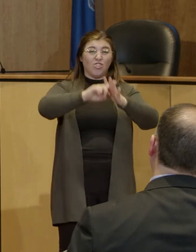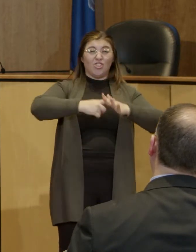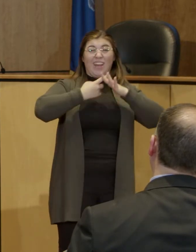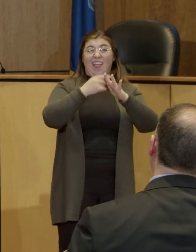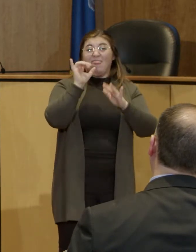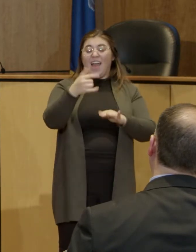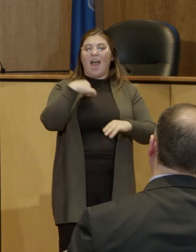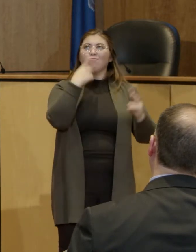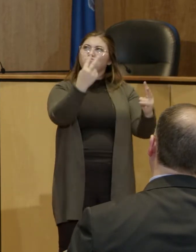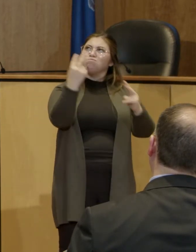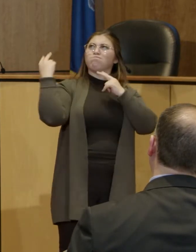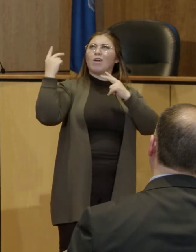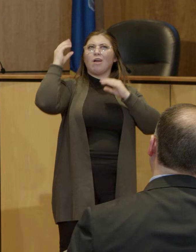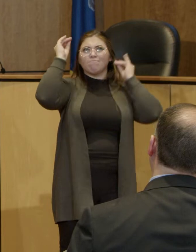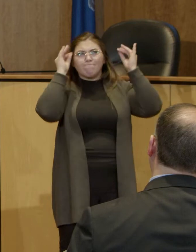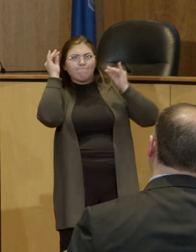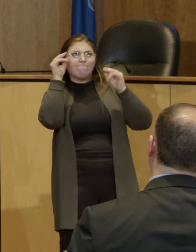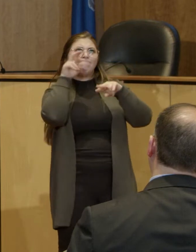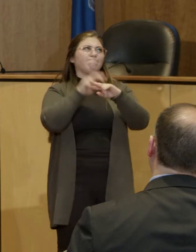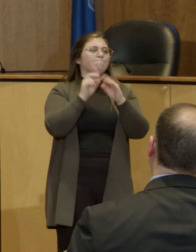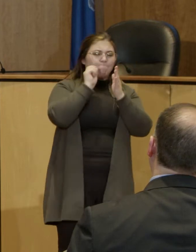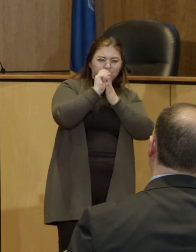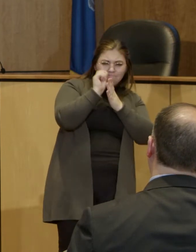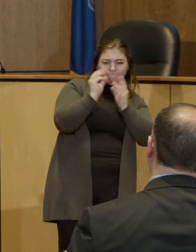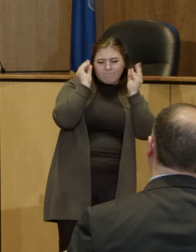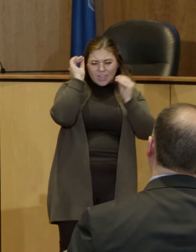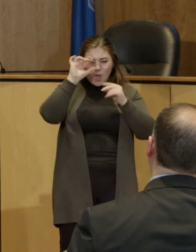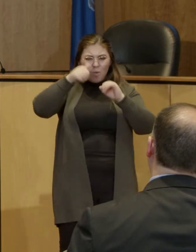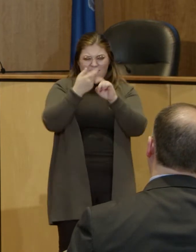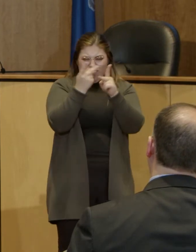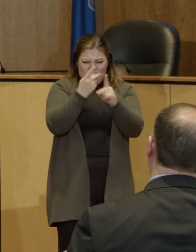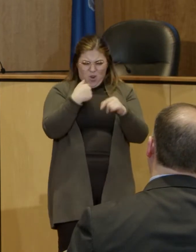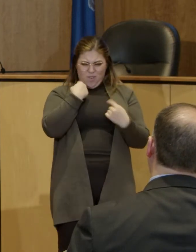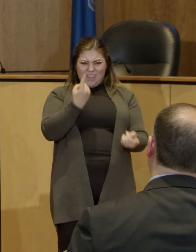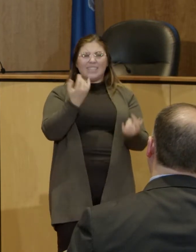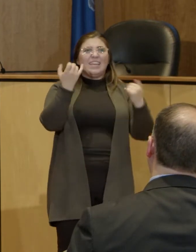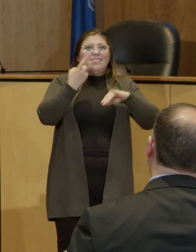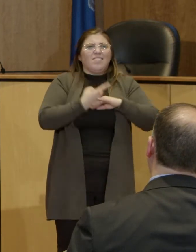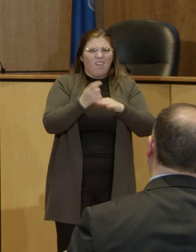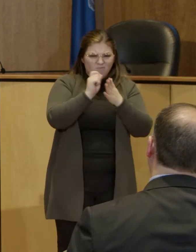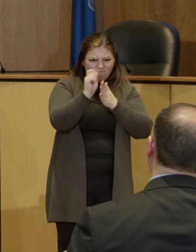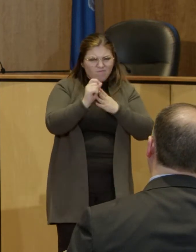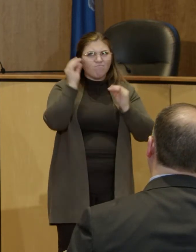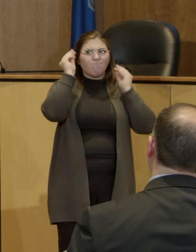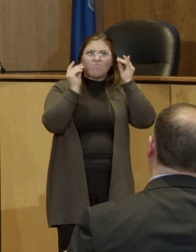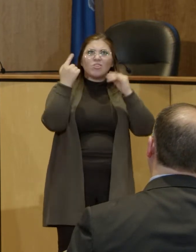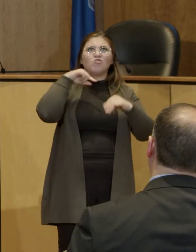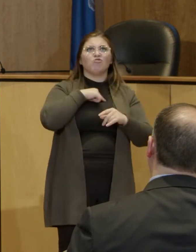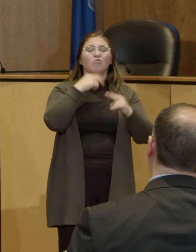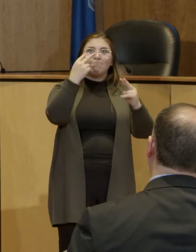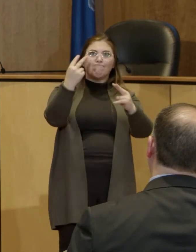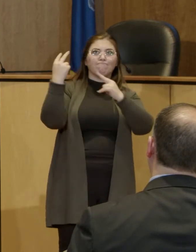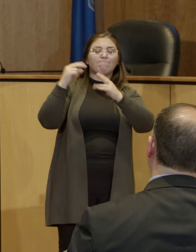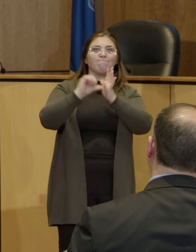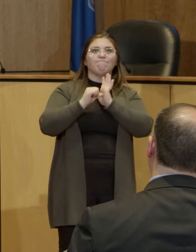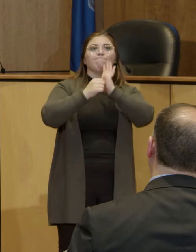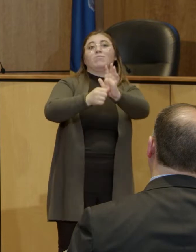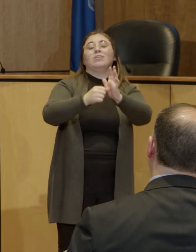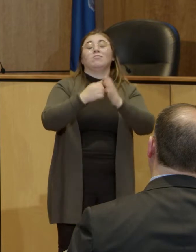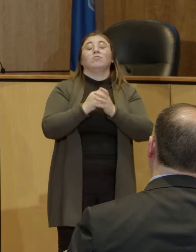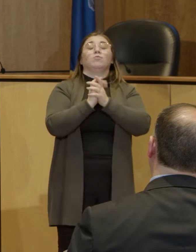I've been reflecting on and what I've sat and thought about in order to figure out what I would say today to commemorate such a momentous